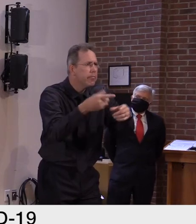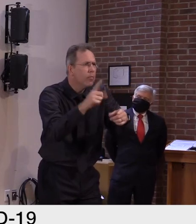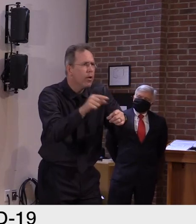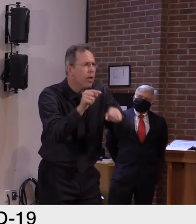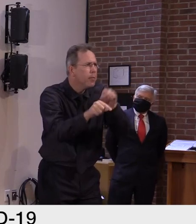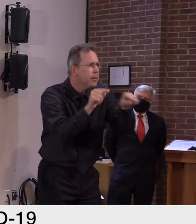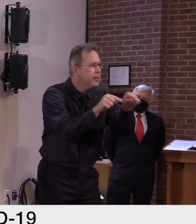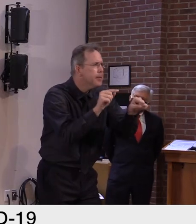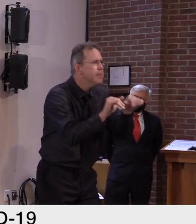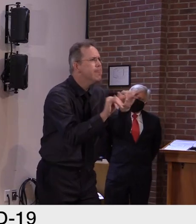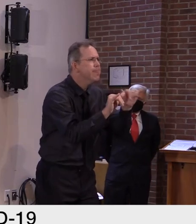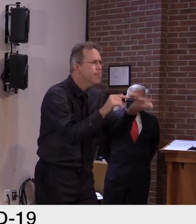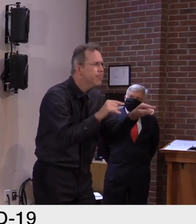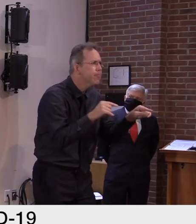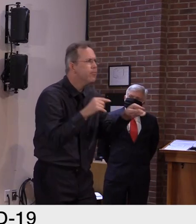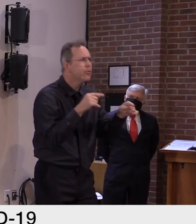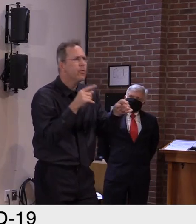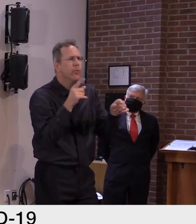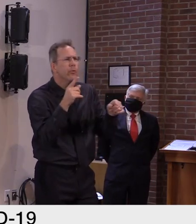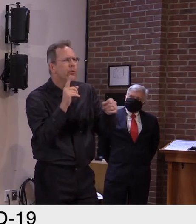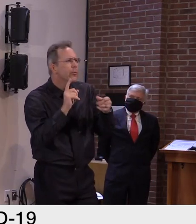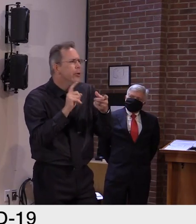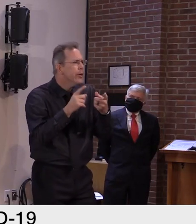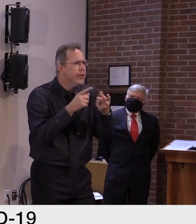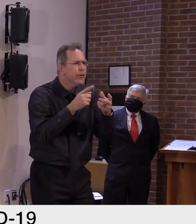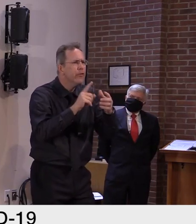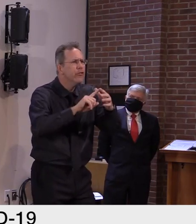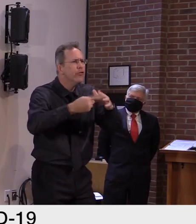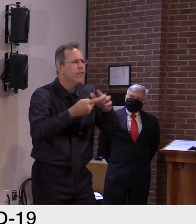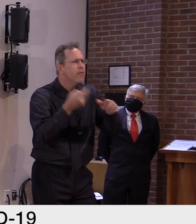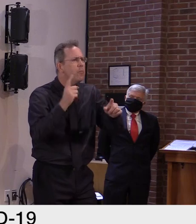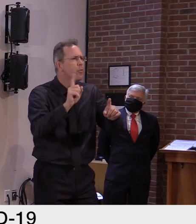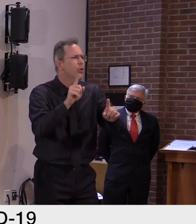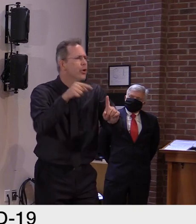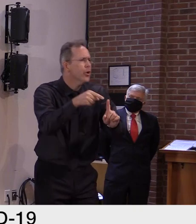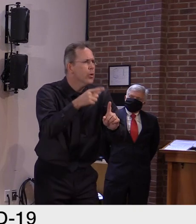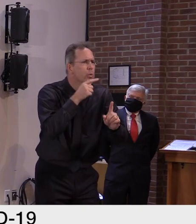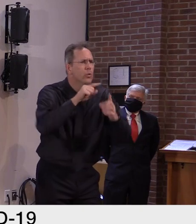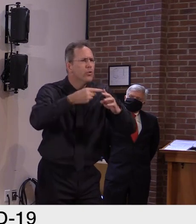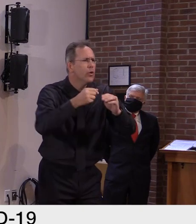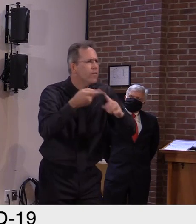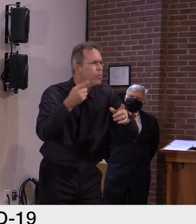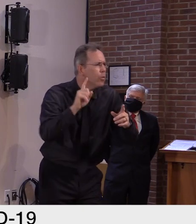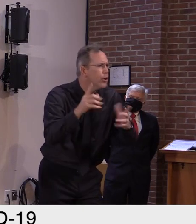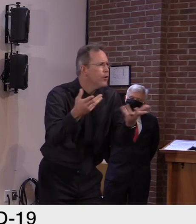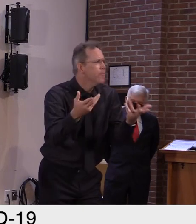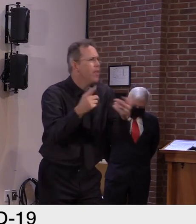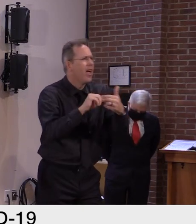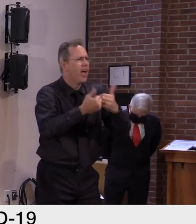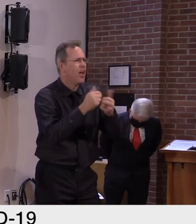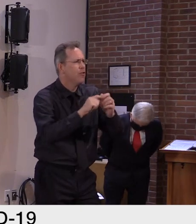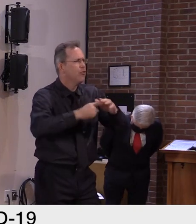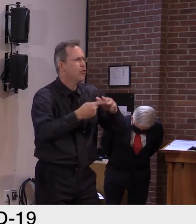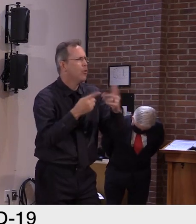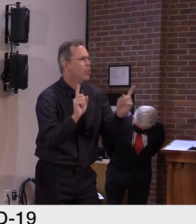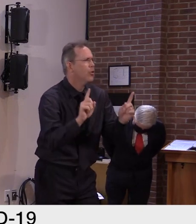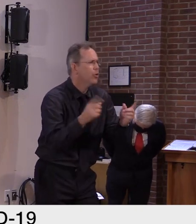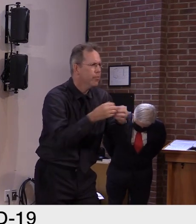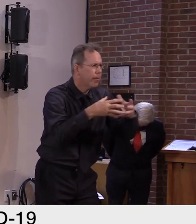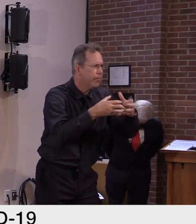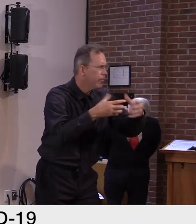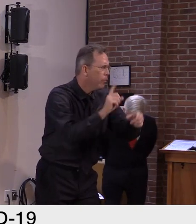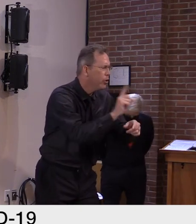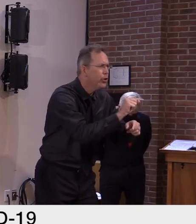that was the root of the cause, so to speak? That's why we're taking the steps we are today